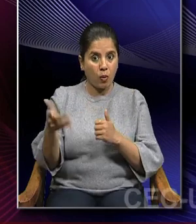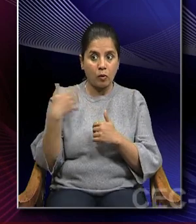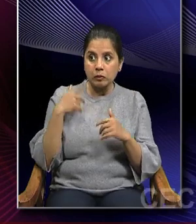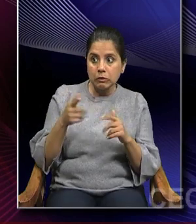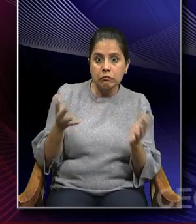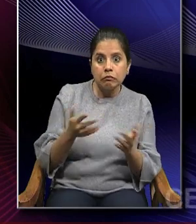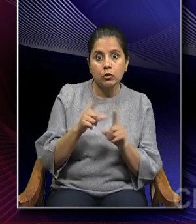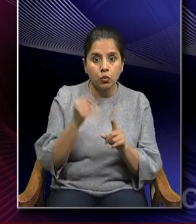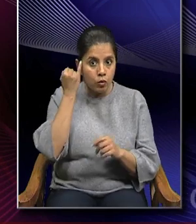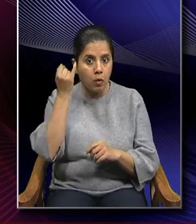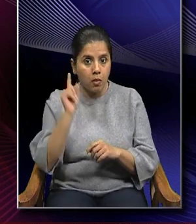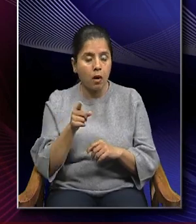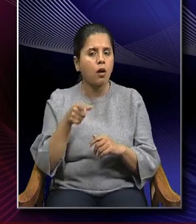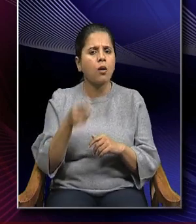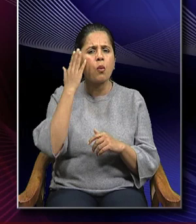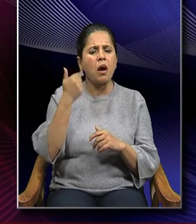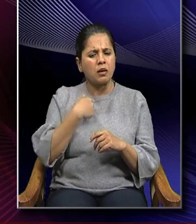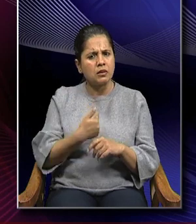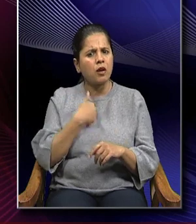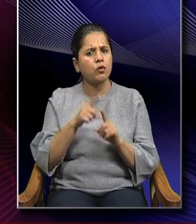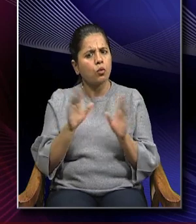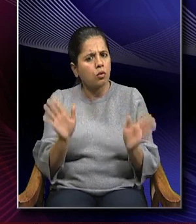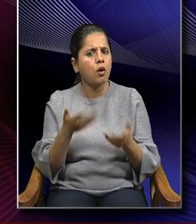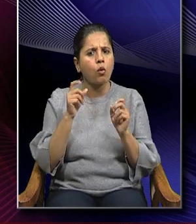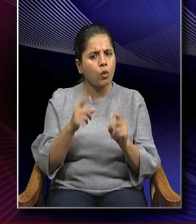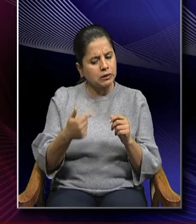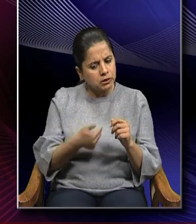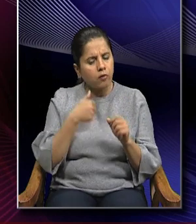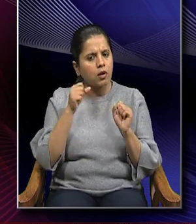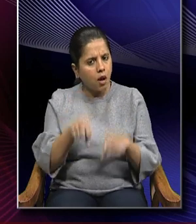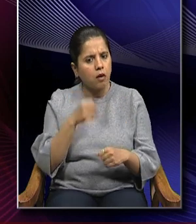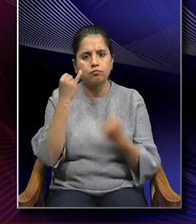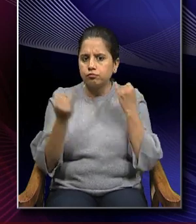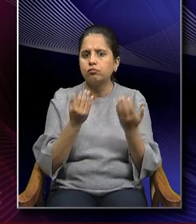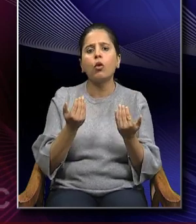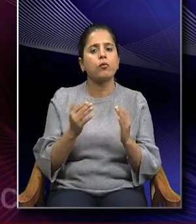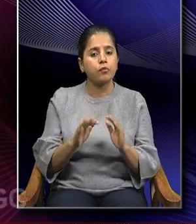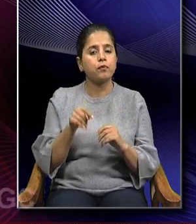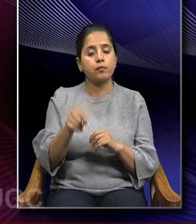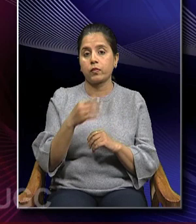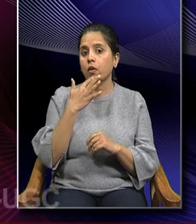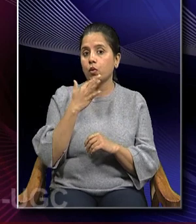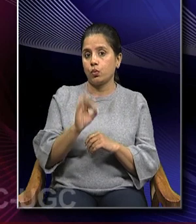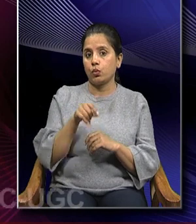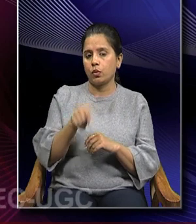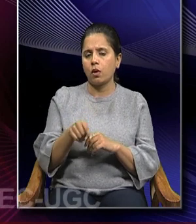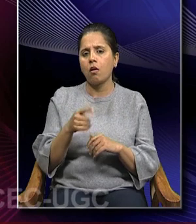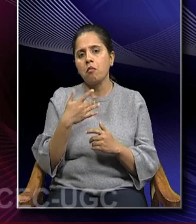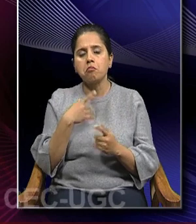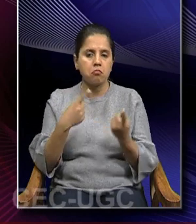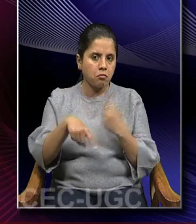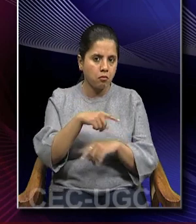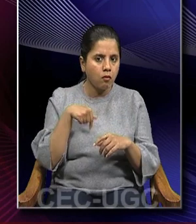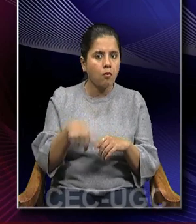some innovation, why don't we do the innovation on our own? And that is actually the very likely of